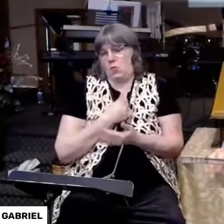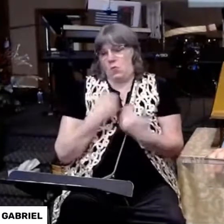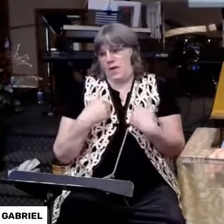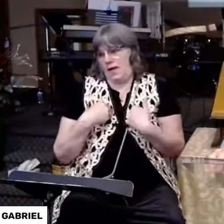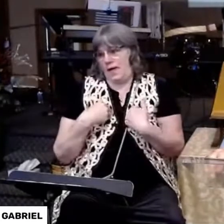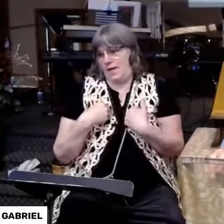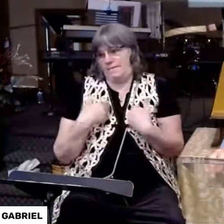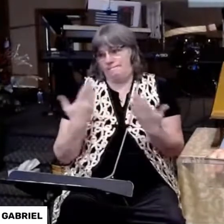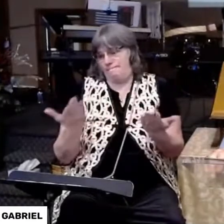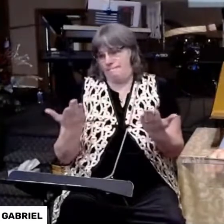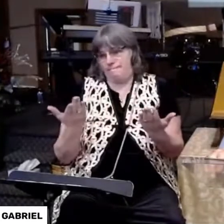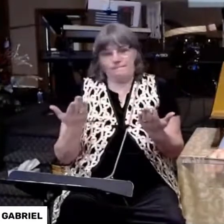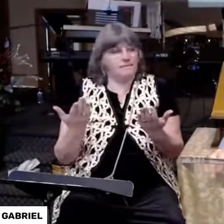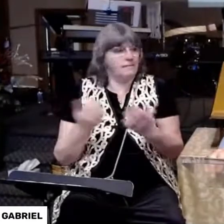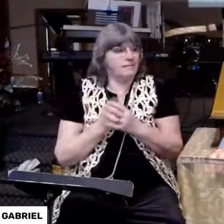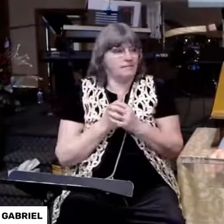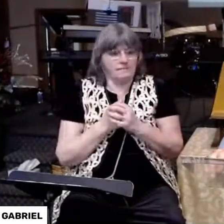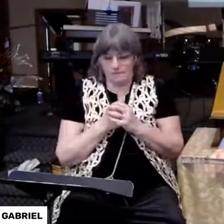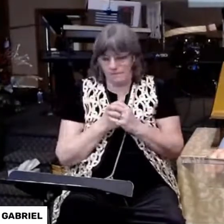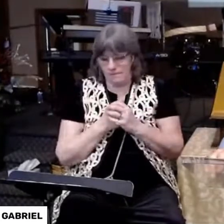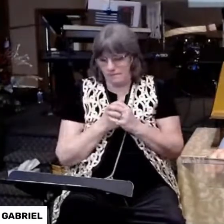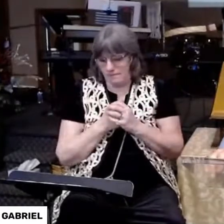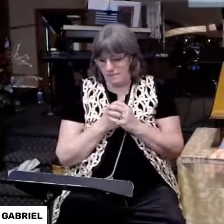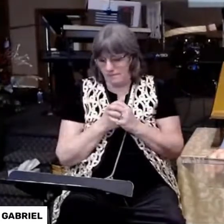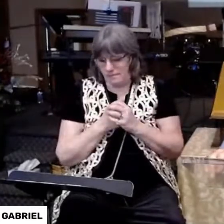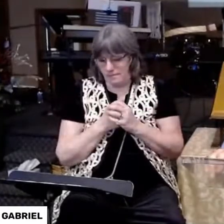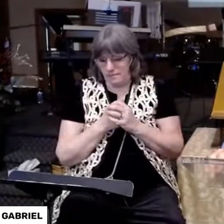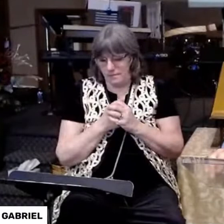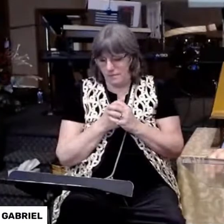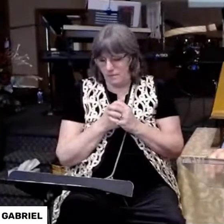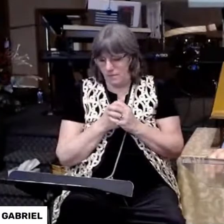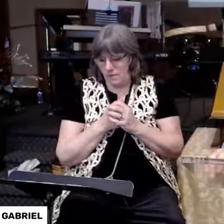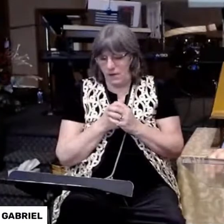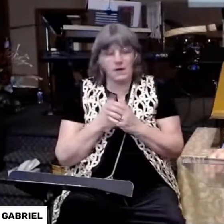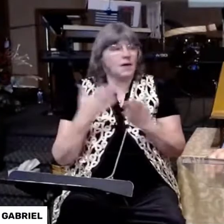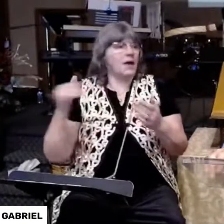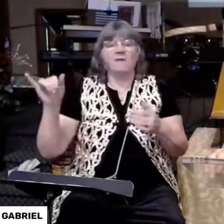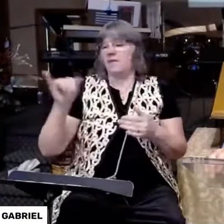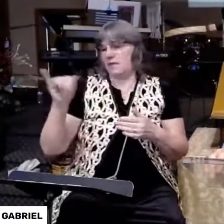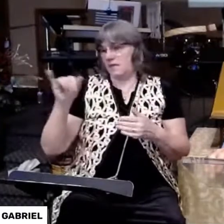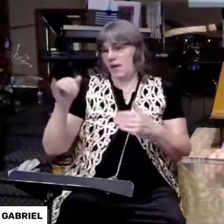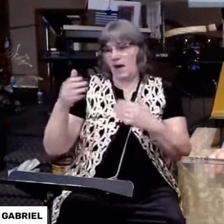the set of social issues and problems they had in the generation of the master,